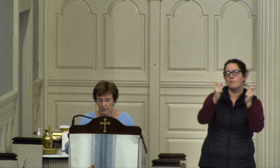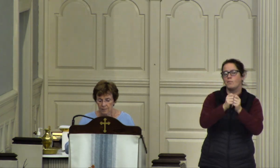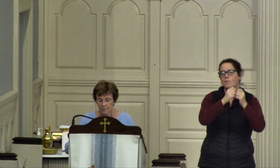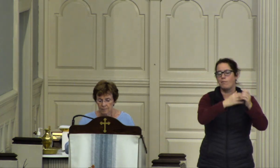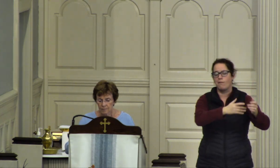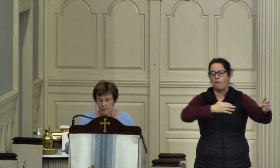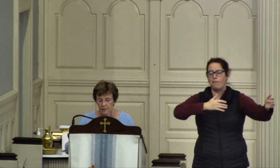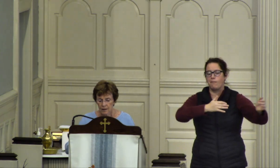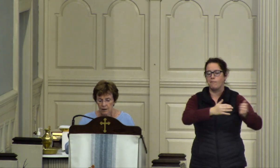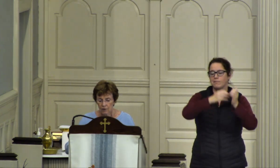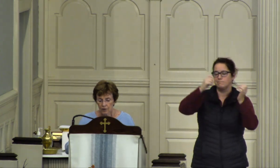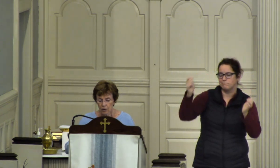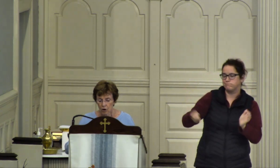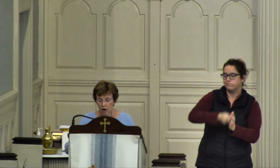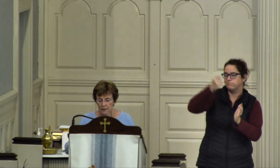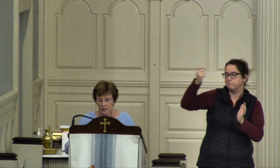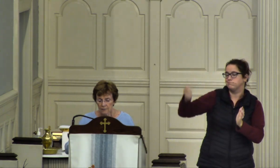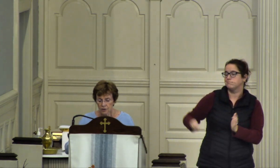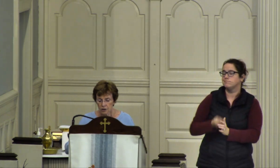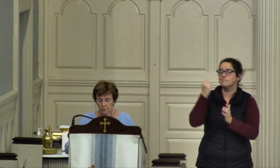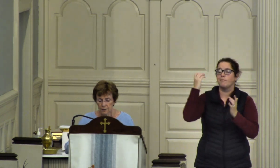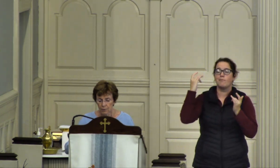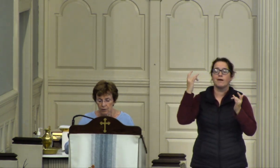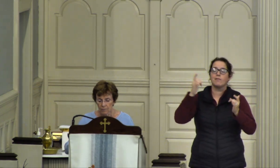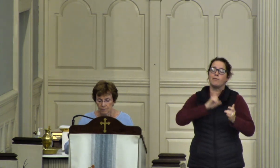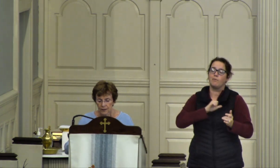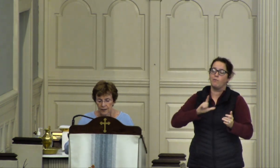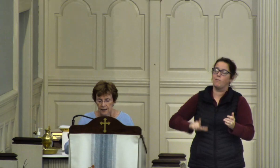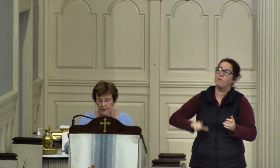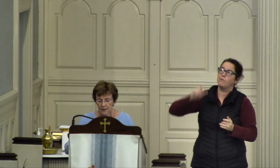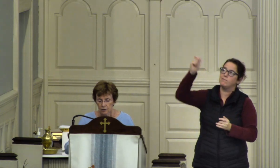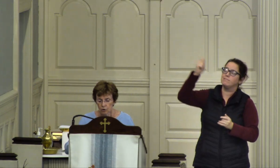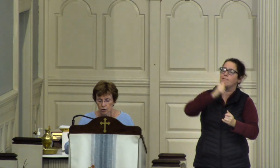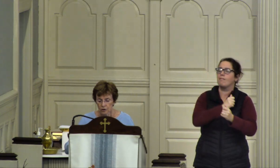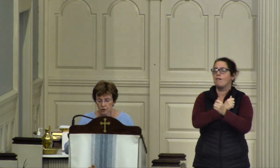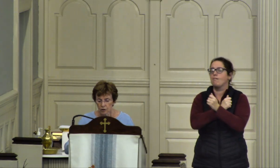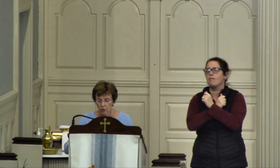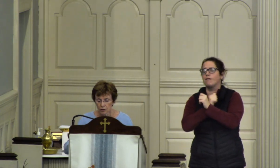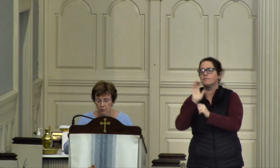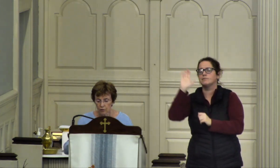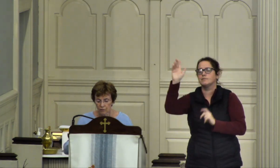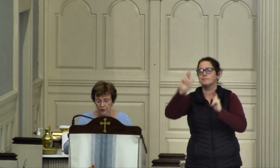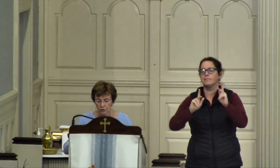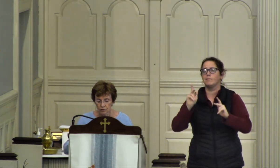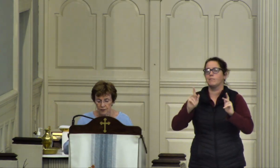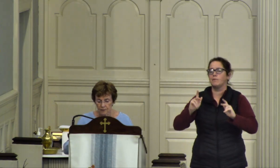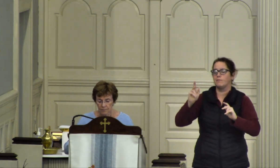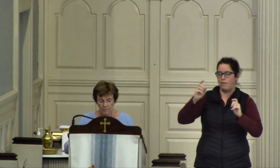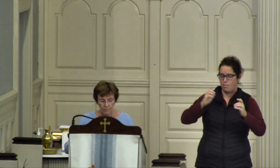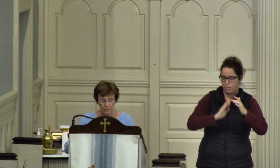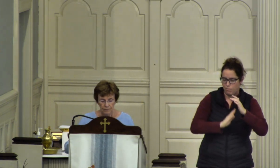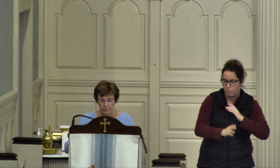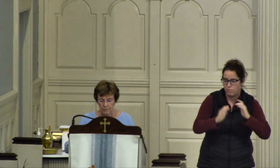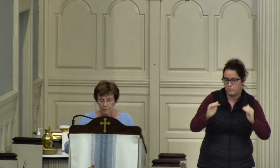harp. For the Lord loves his people, and he adorns the lowly with victory.